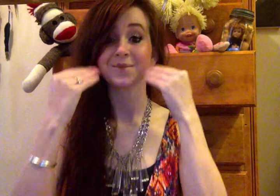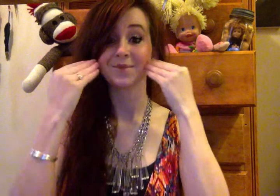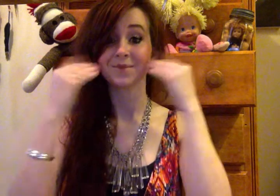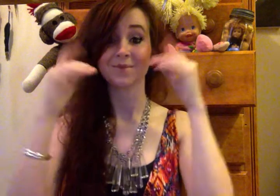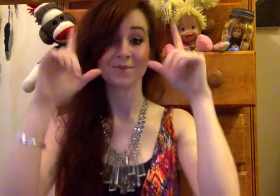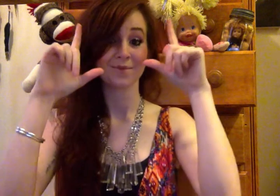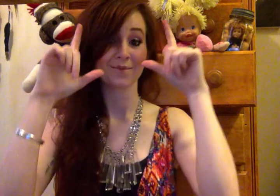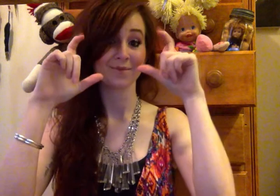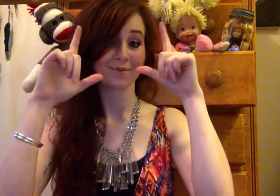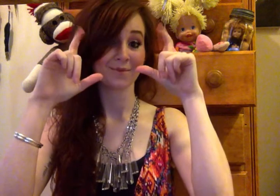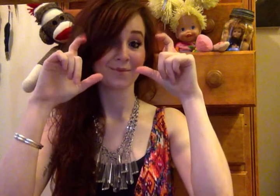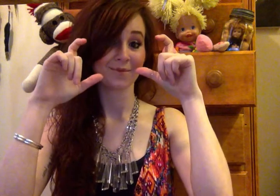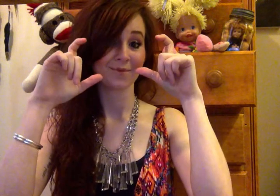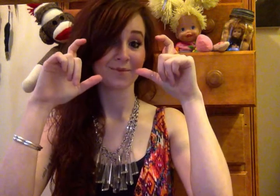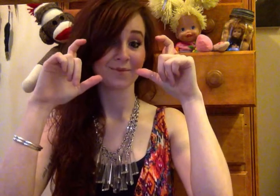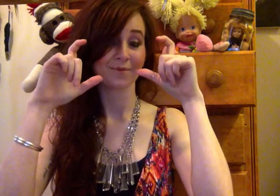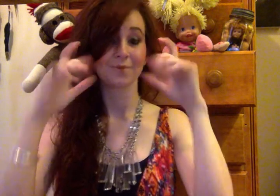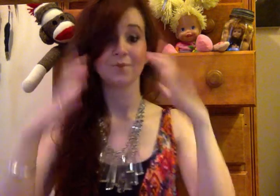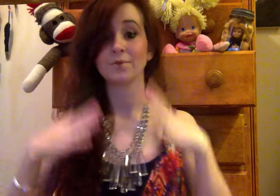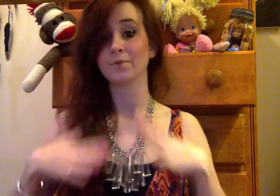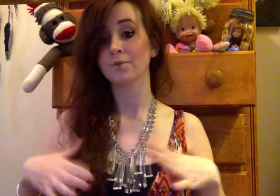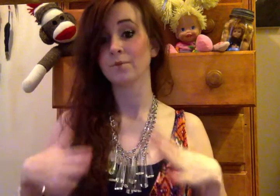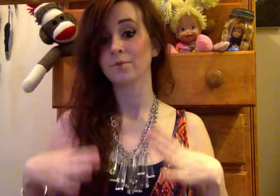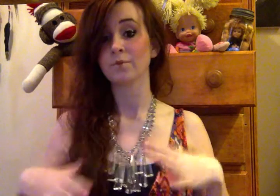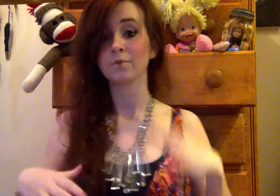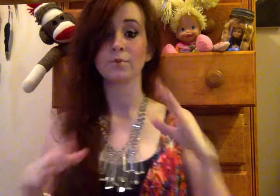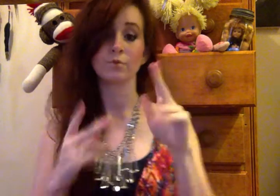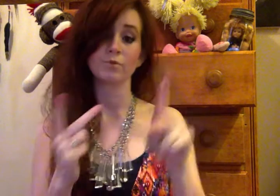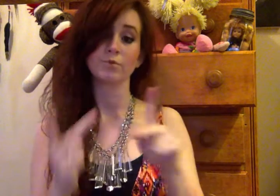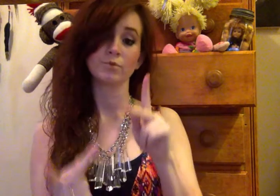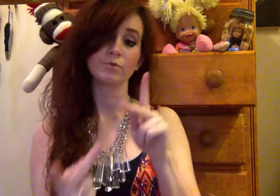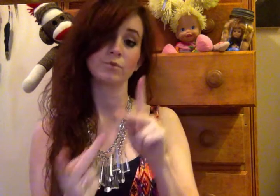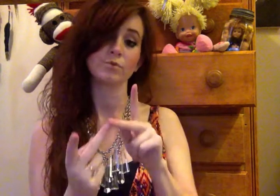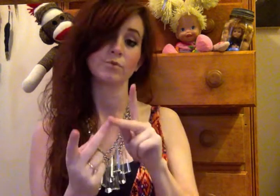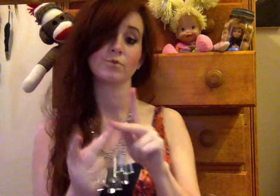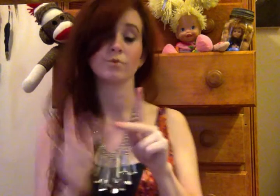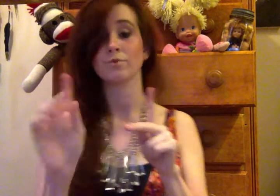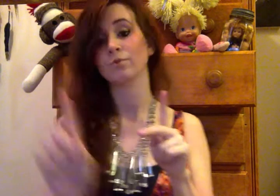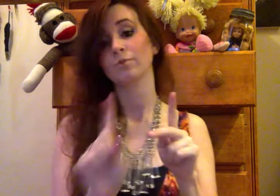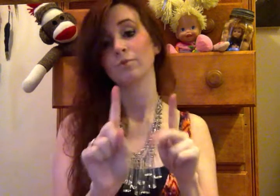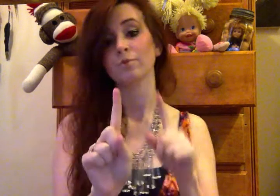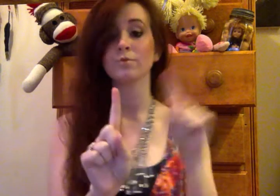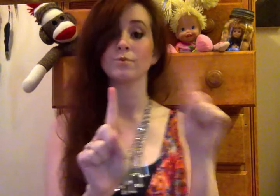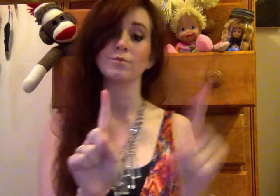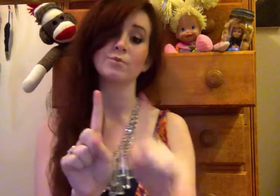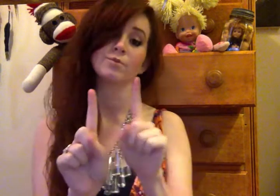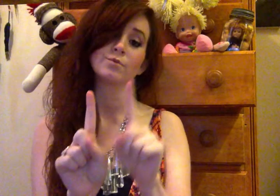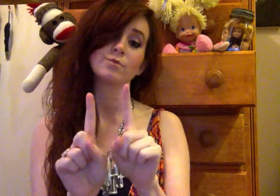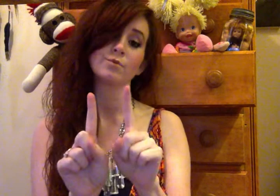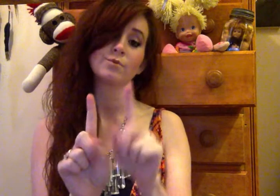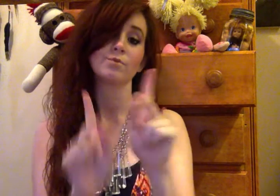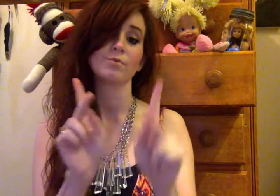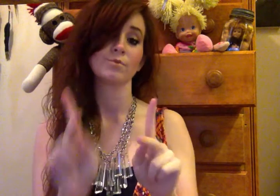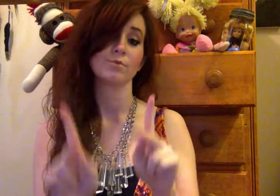smile for the picture Pose with your brother, won't you be a good sister? Picture every line, things